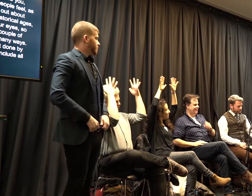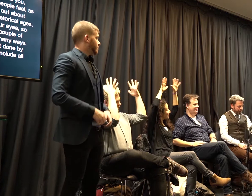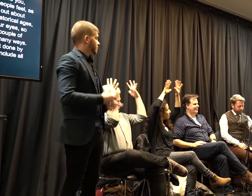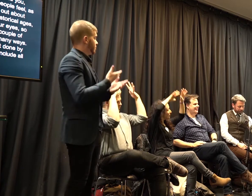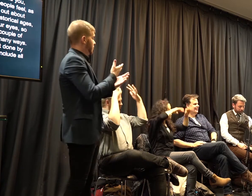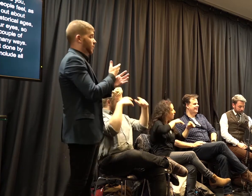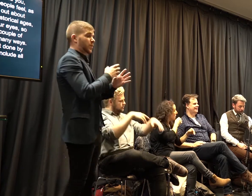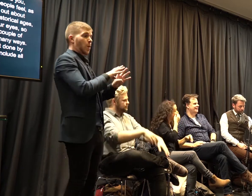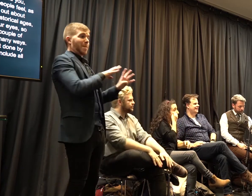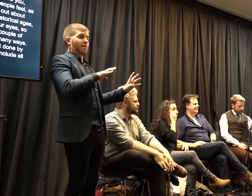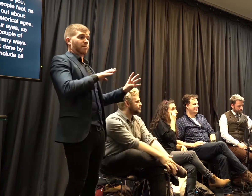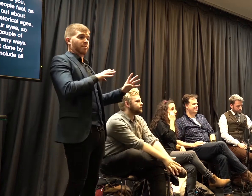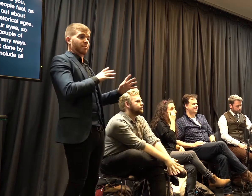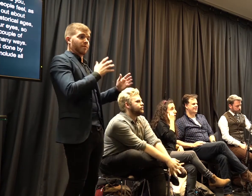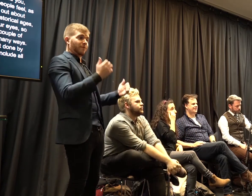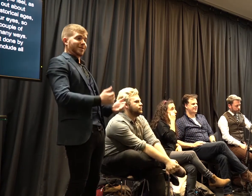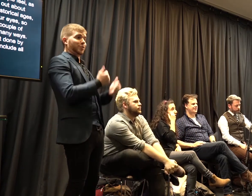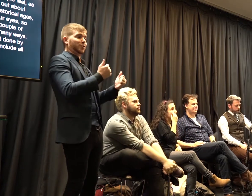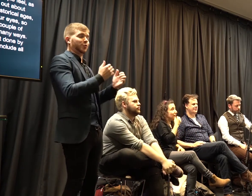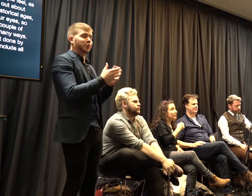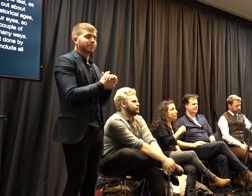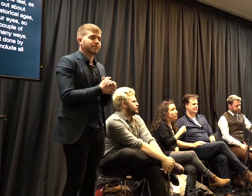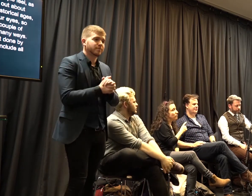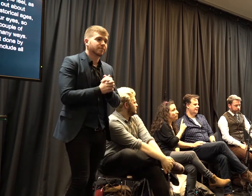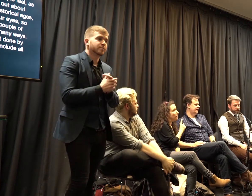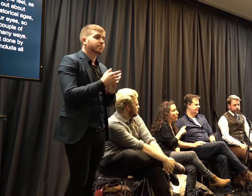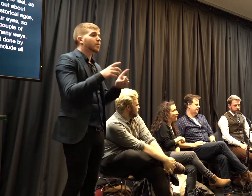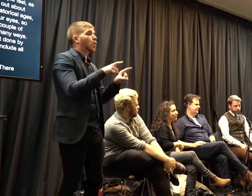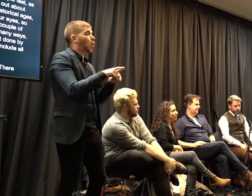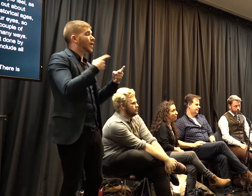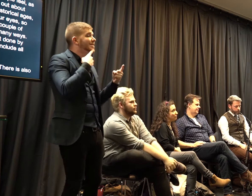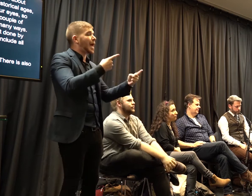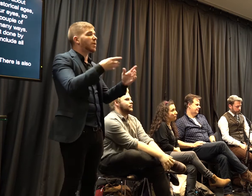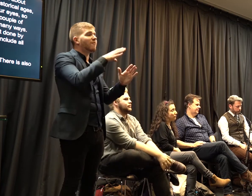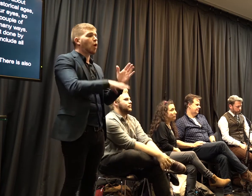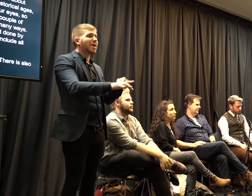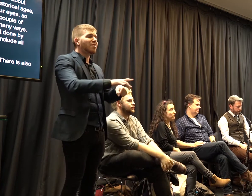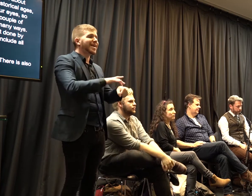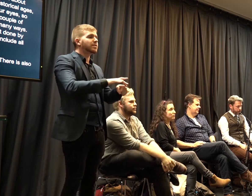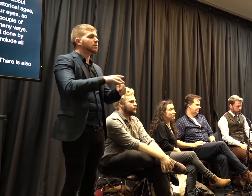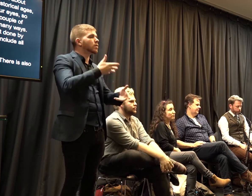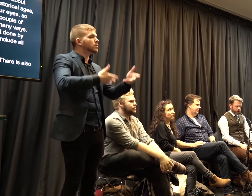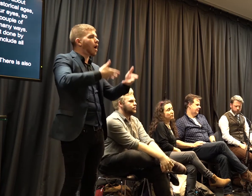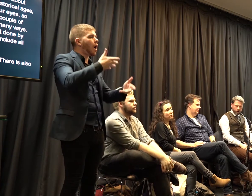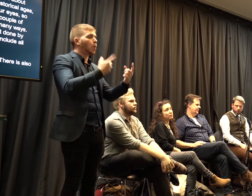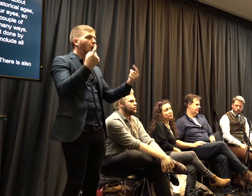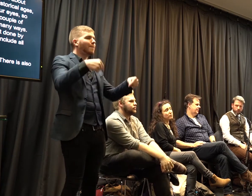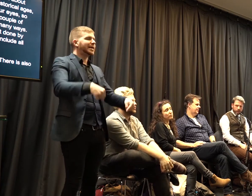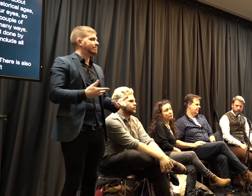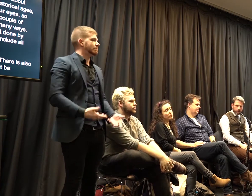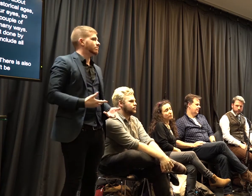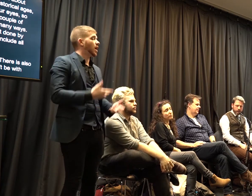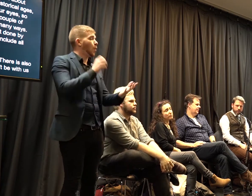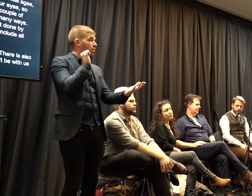So that was our panel, ladies and gentlemen. There is also a statement from the theatre side who couldn't be with us this afternoon, which will go